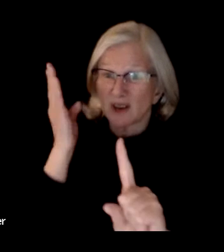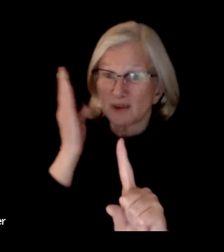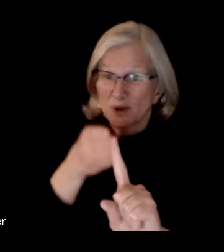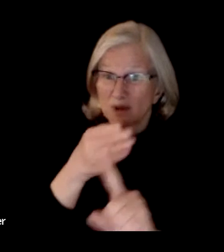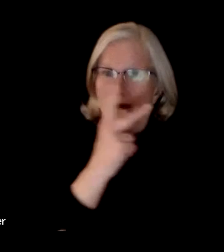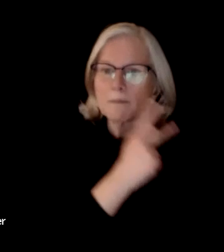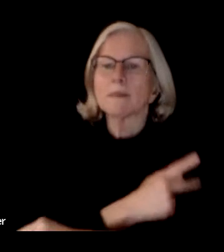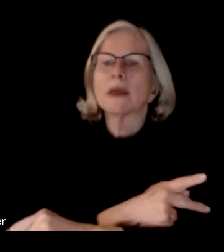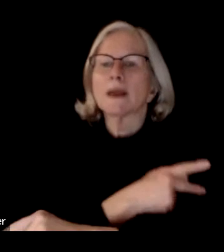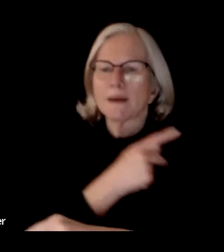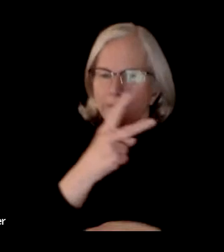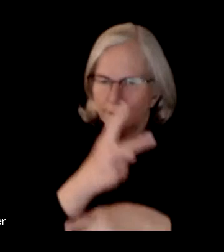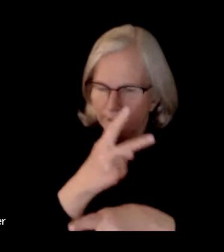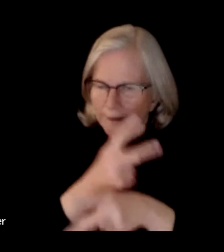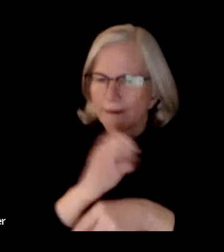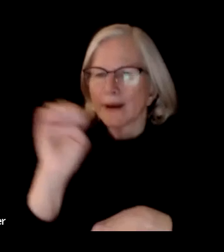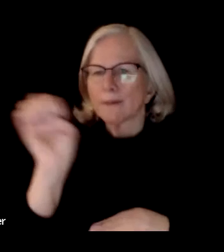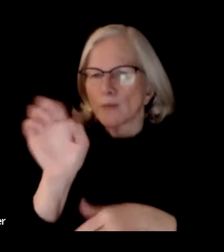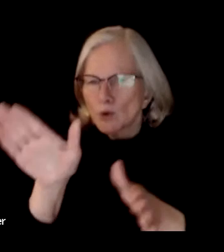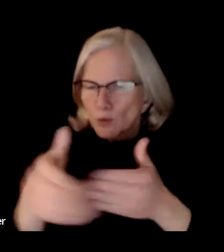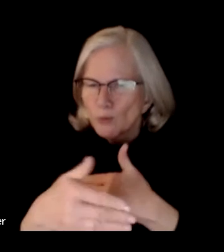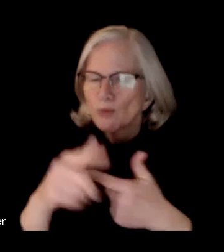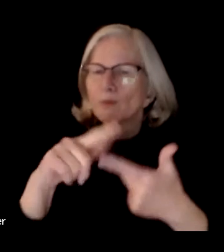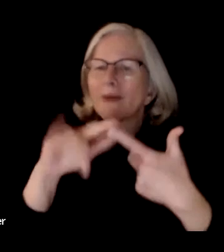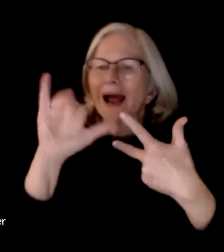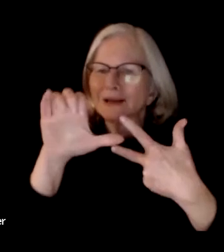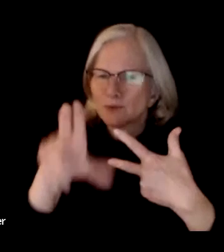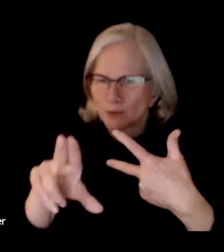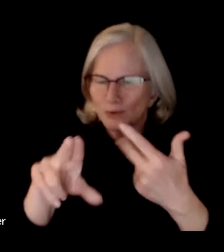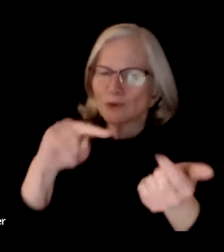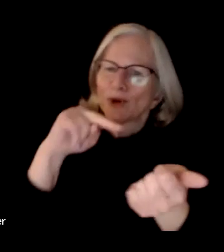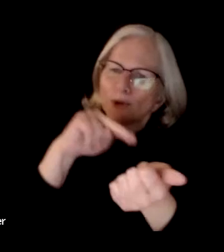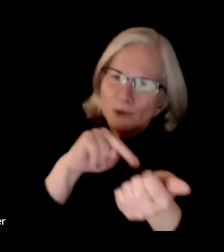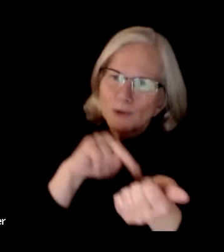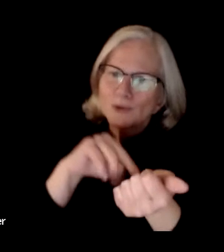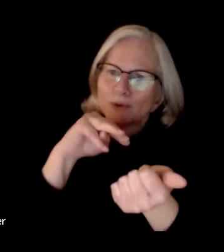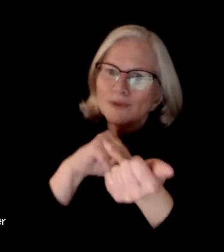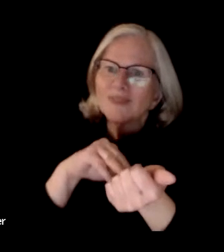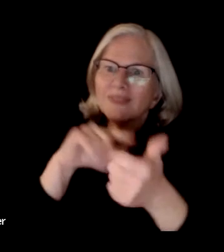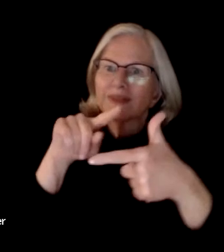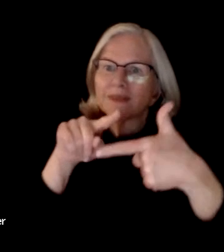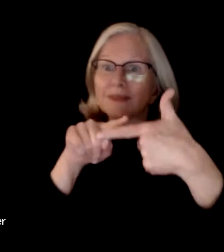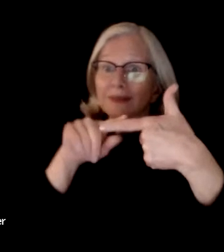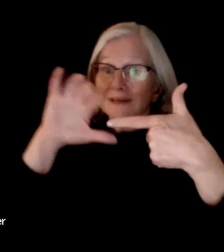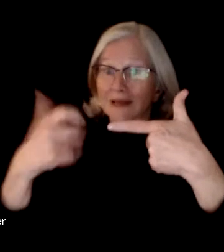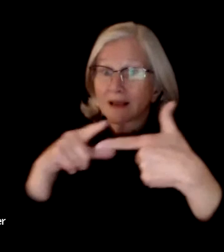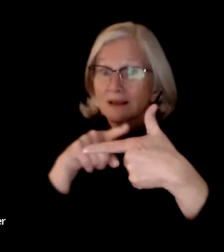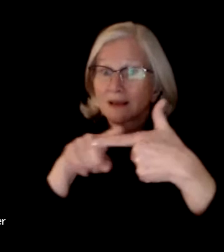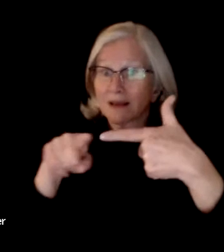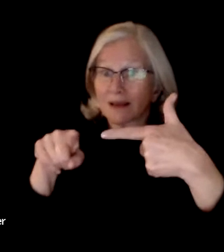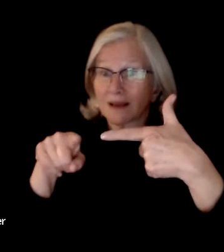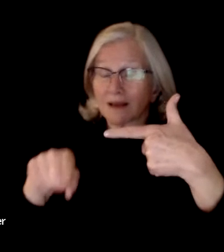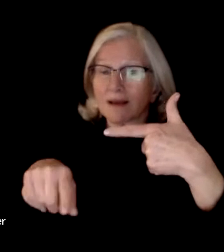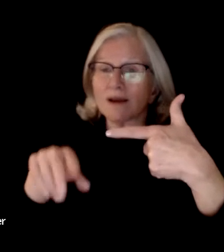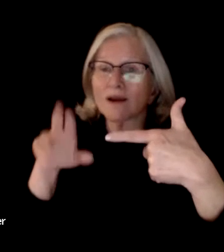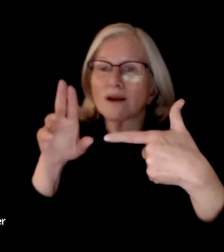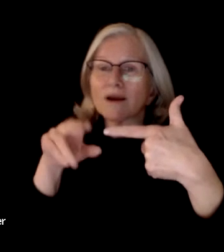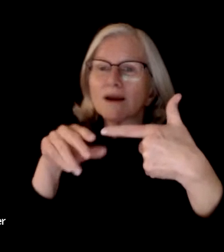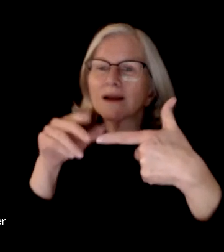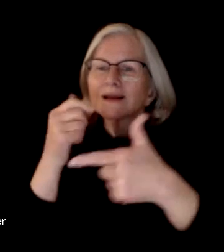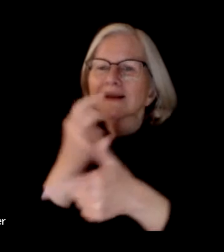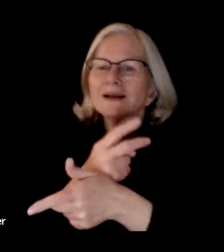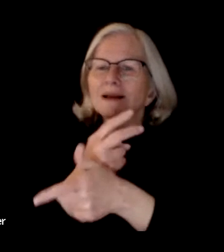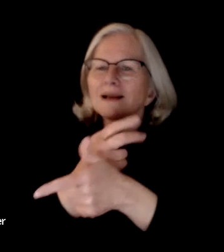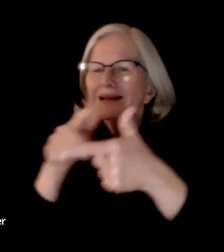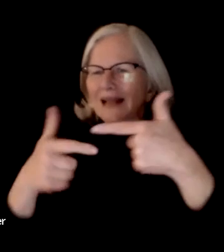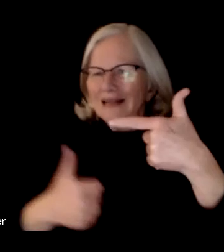rooms, intensive care, skilled nursing. Tier 2 is all acute care, and then assisted living. And so if